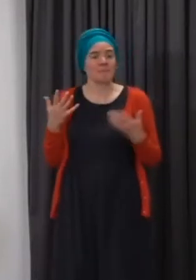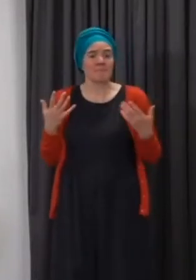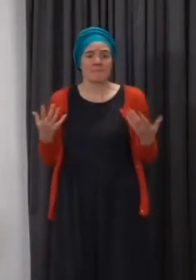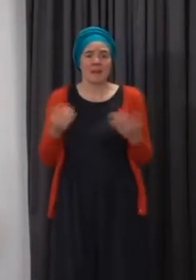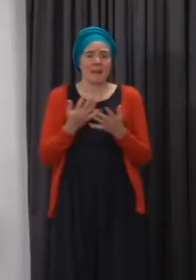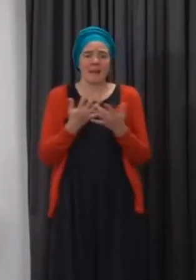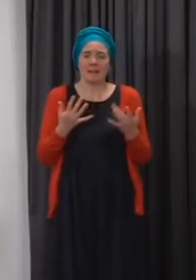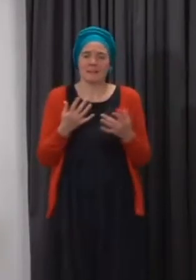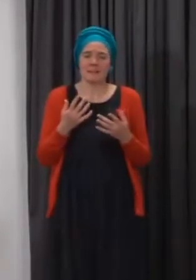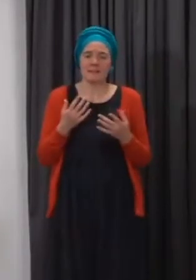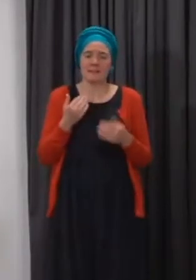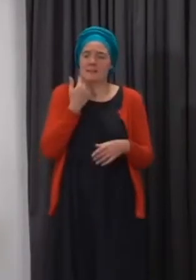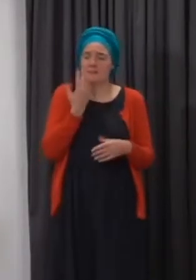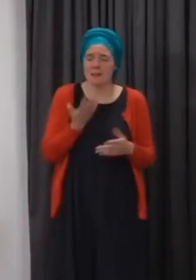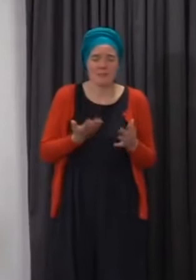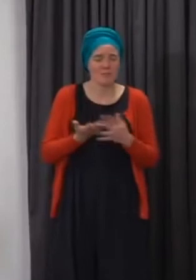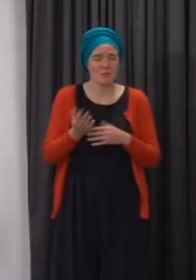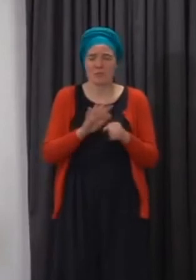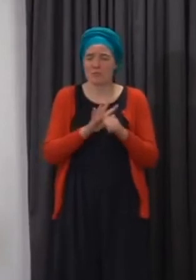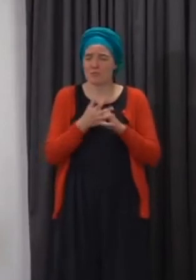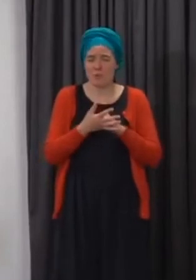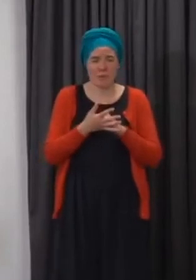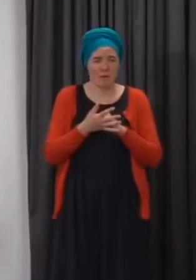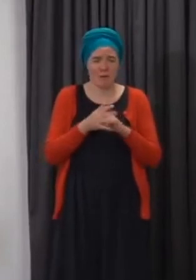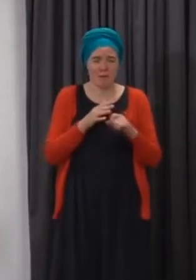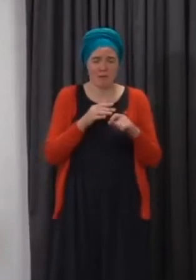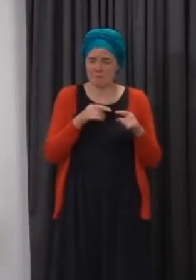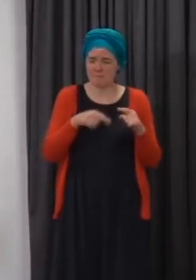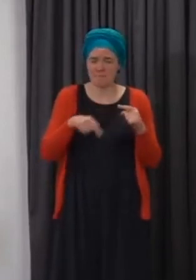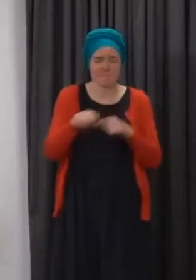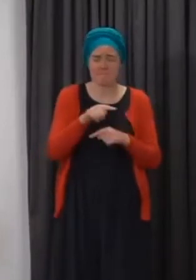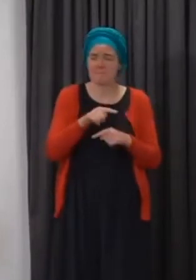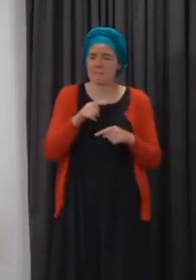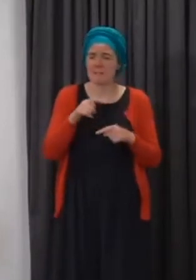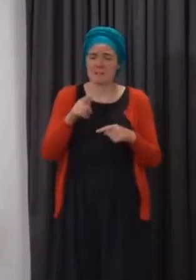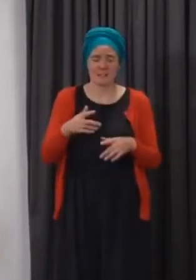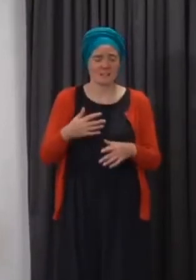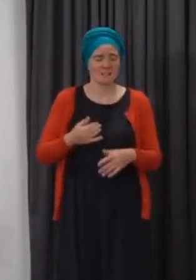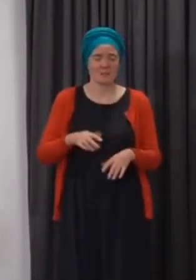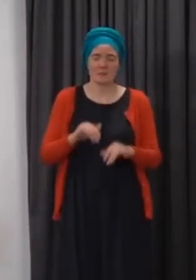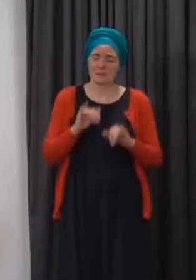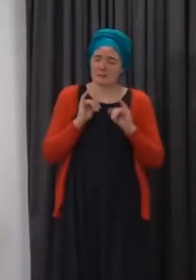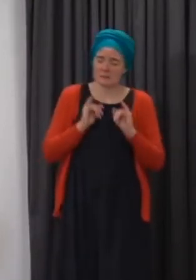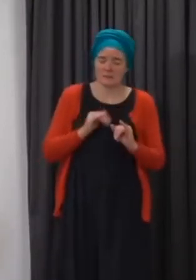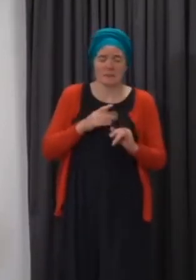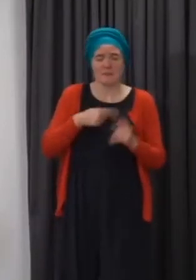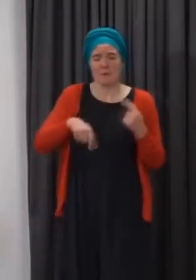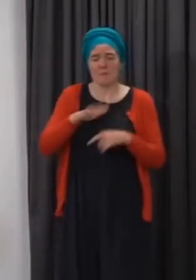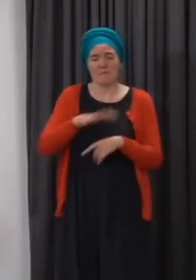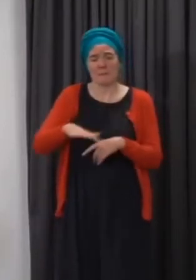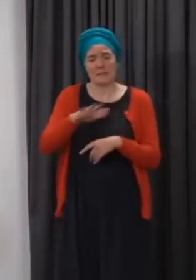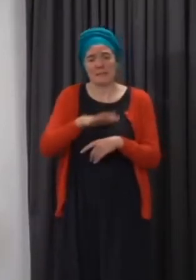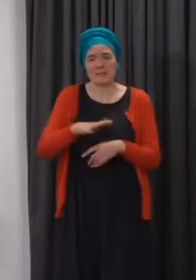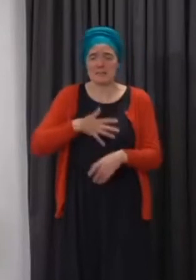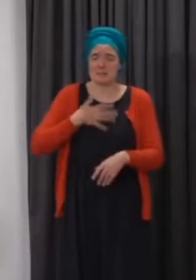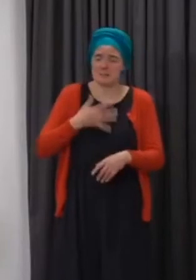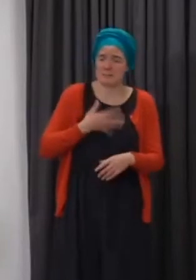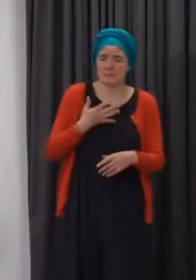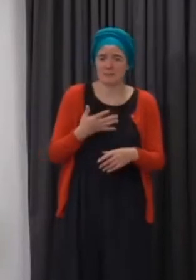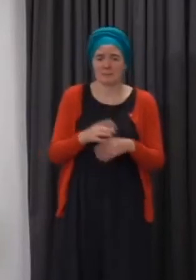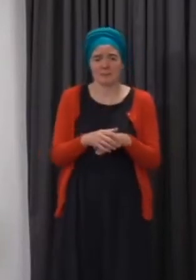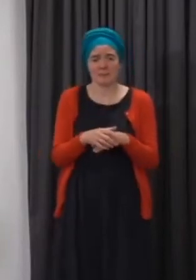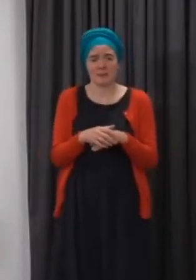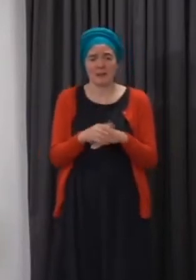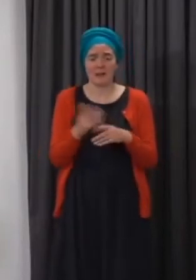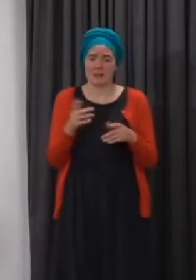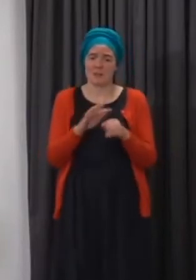we know from the evidence about this virus that most people will experience coronavirus as a mild illness, it will obviously create serious